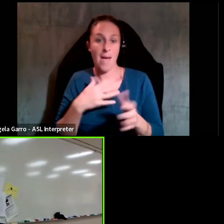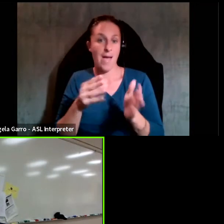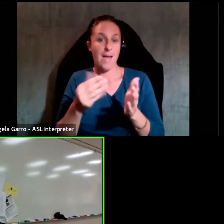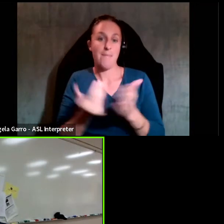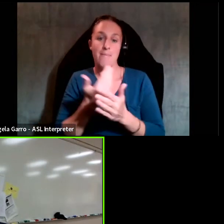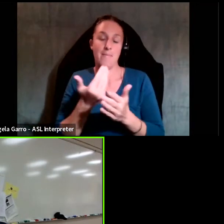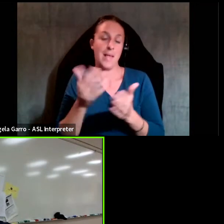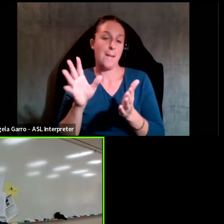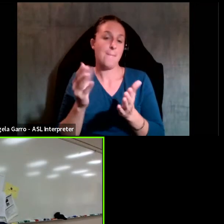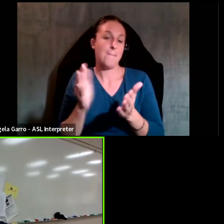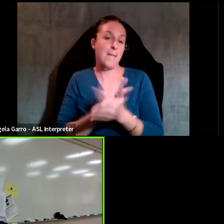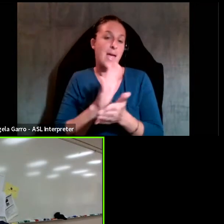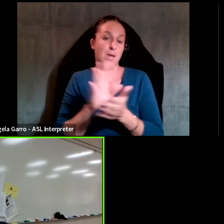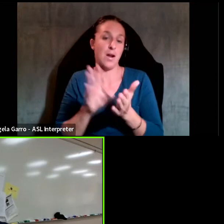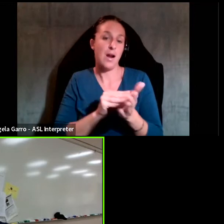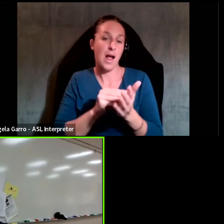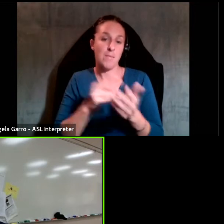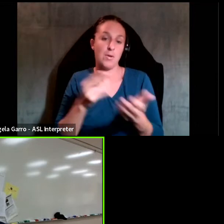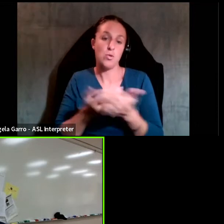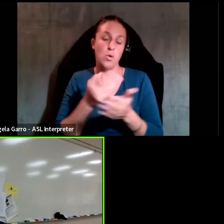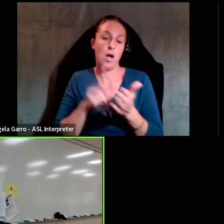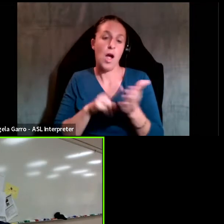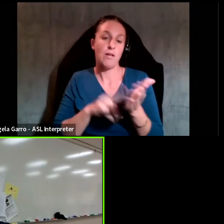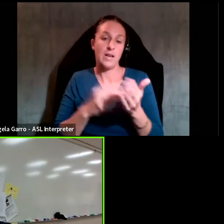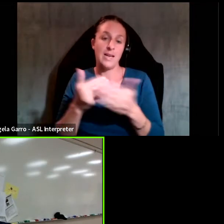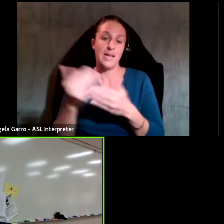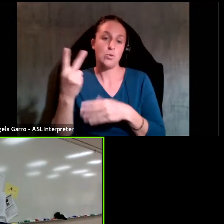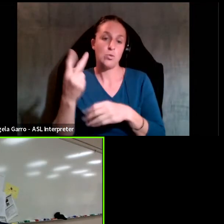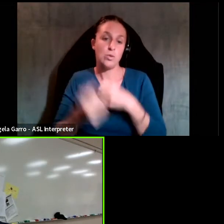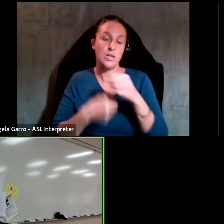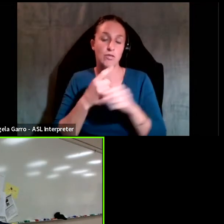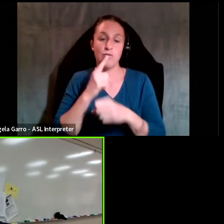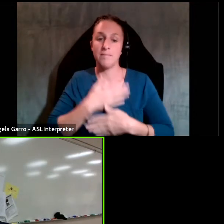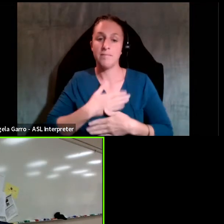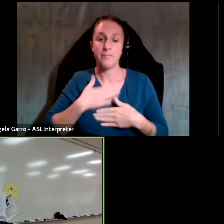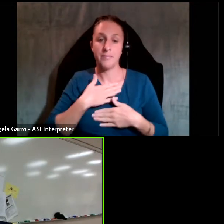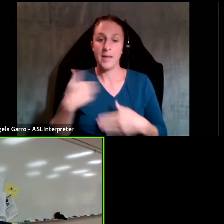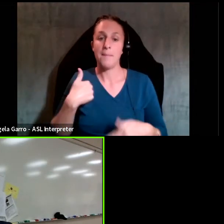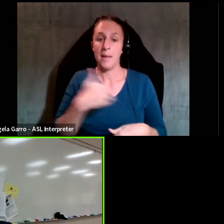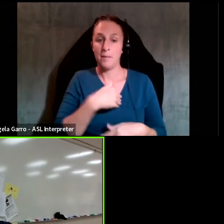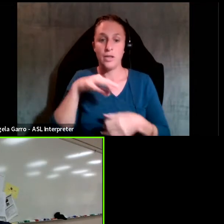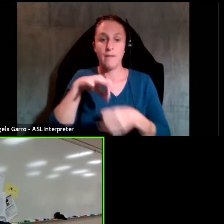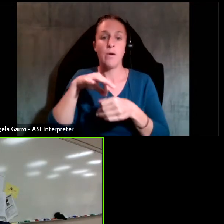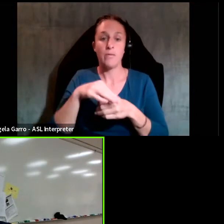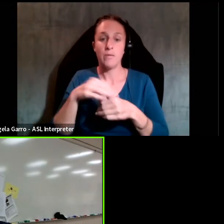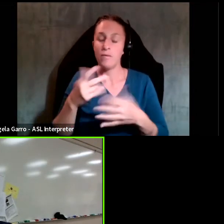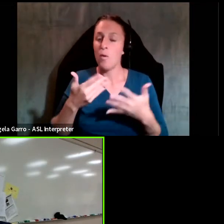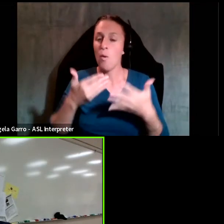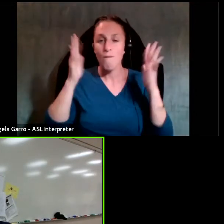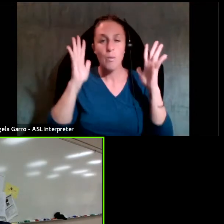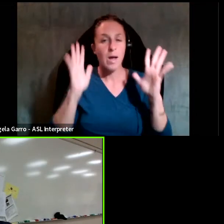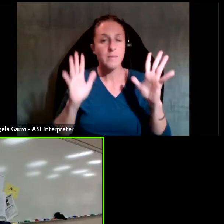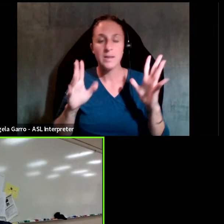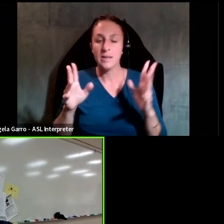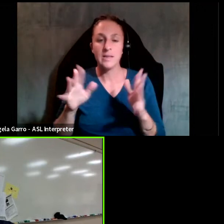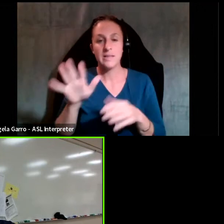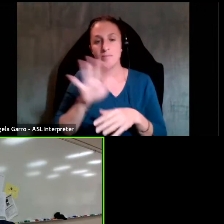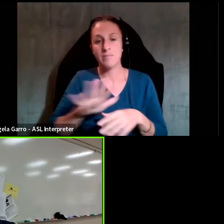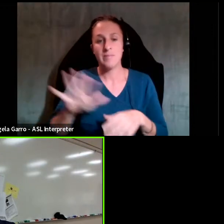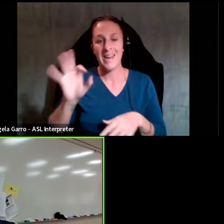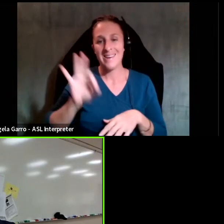contract for the next 2 years. So I'm really pleased to say that the membership voted overwhelmingly, something in the neighborhood